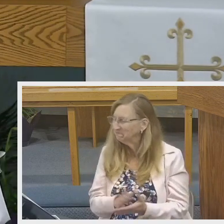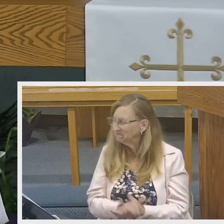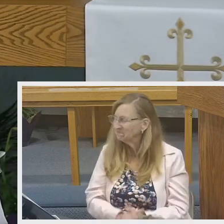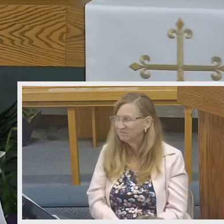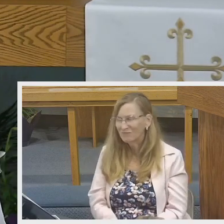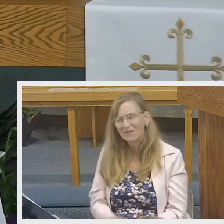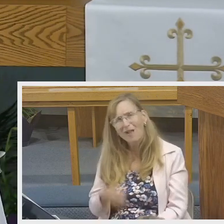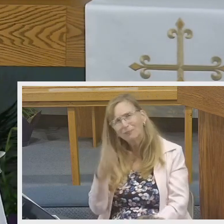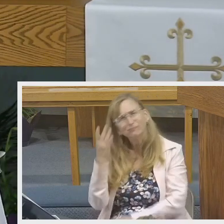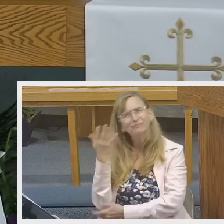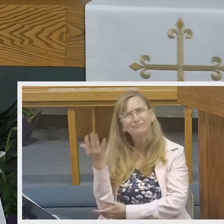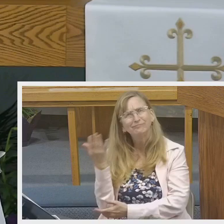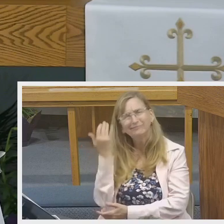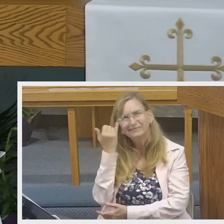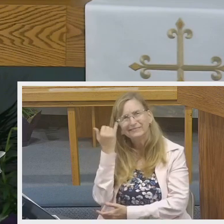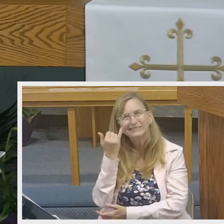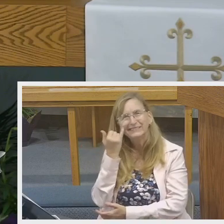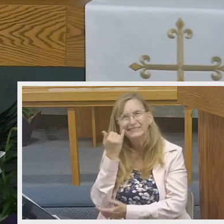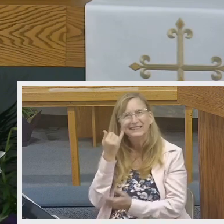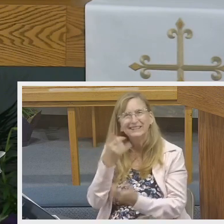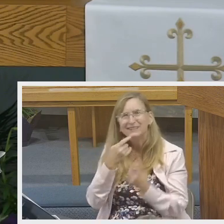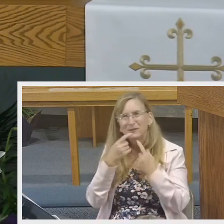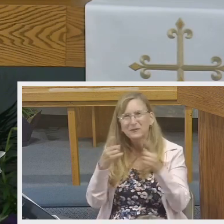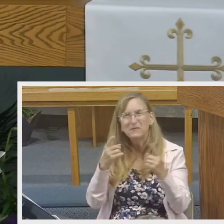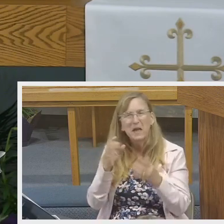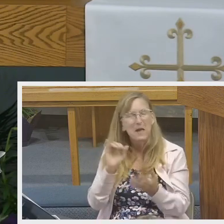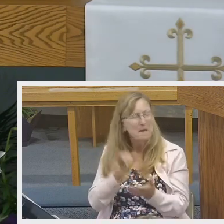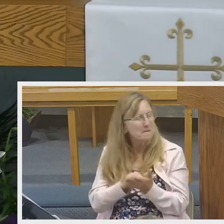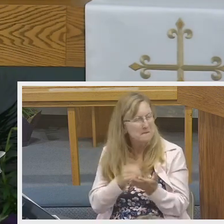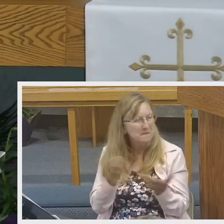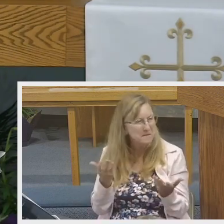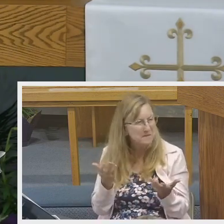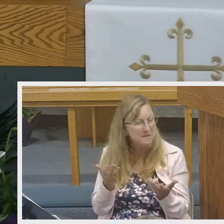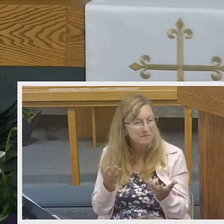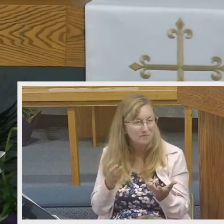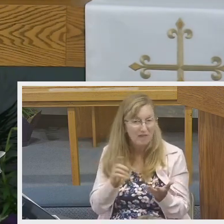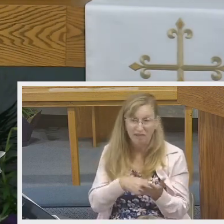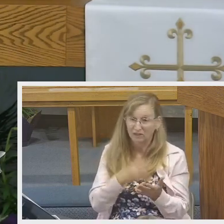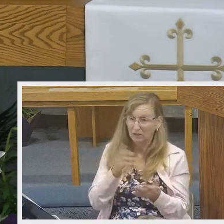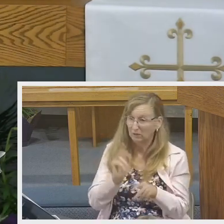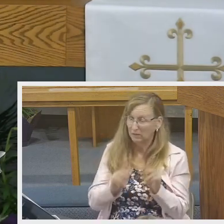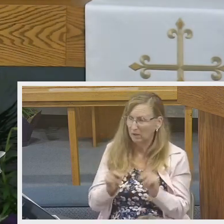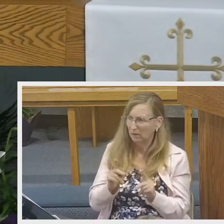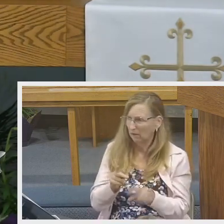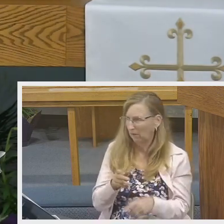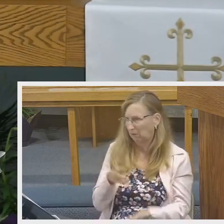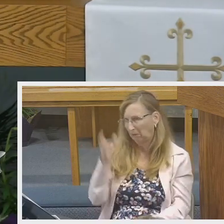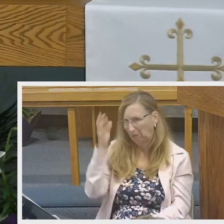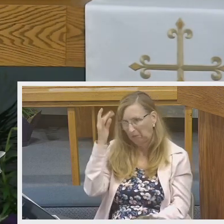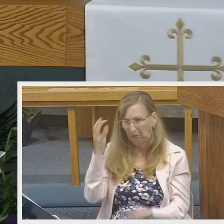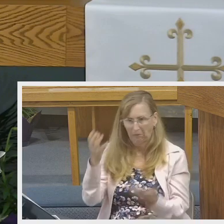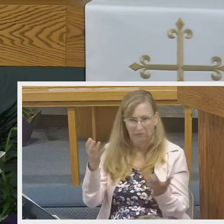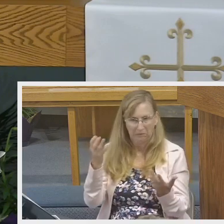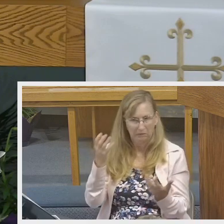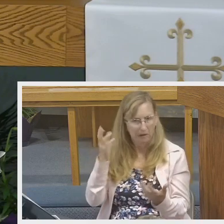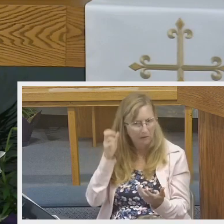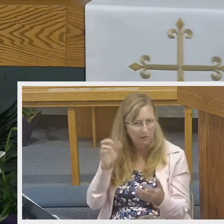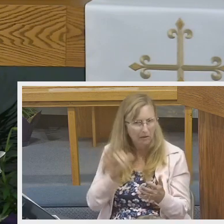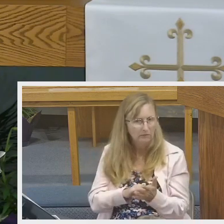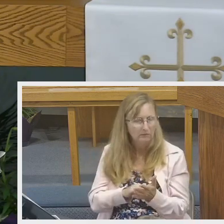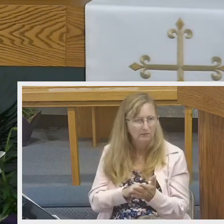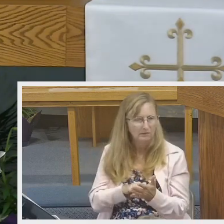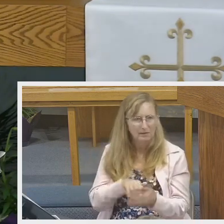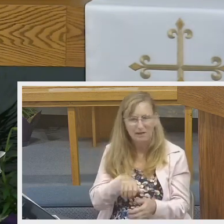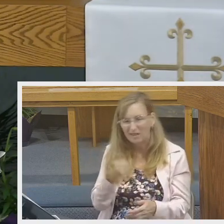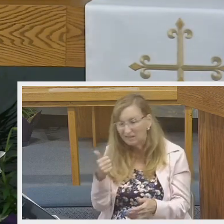What if he had done that? Well, first of all, some people would wonder whether they really heard it or not. Others who didn't